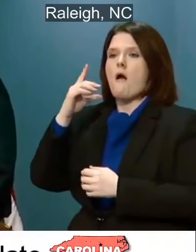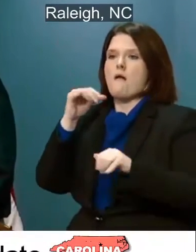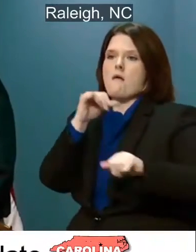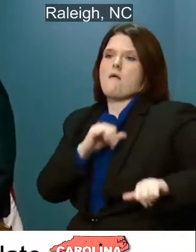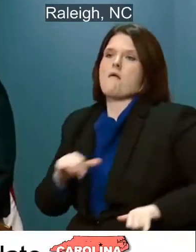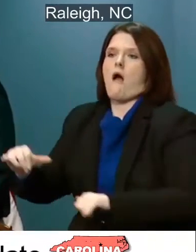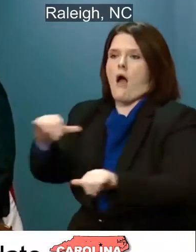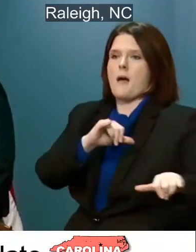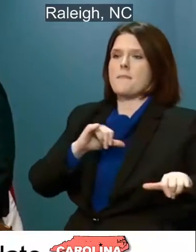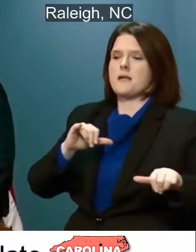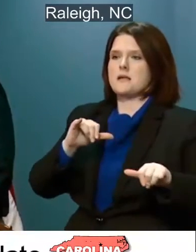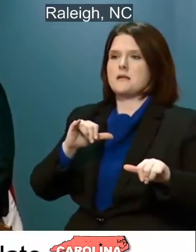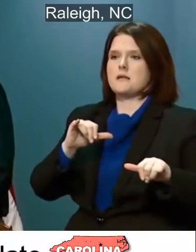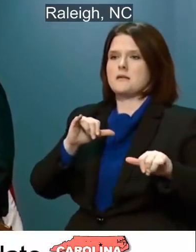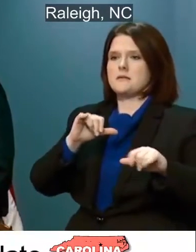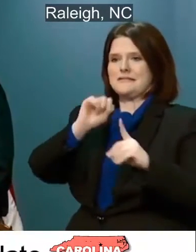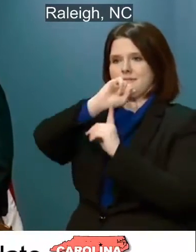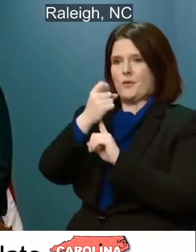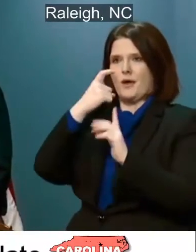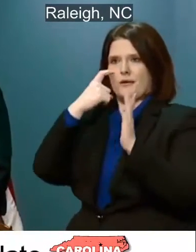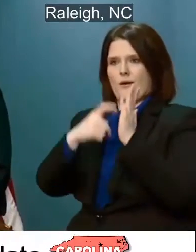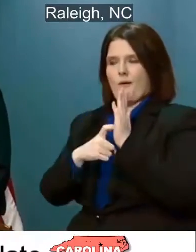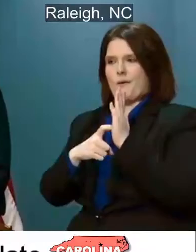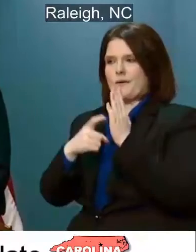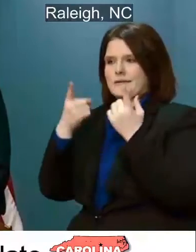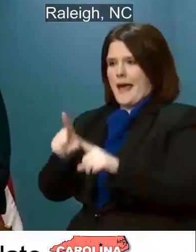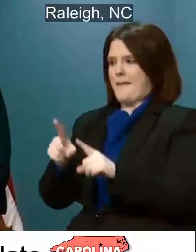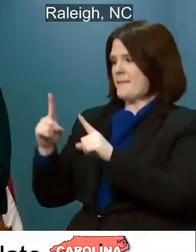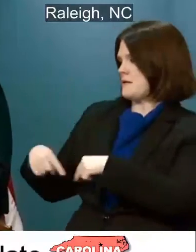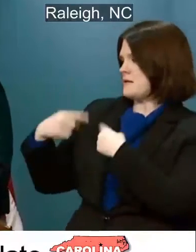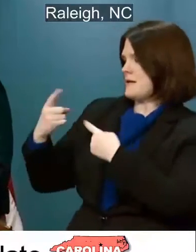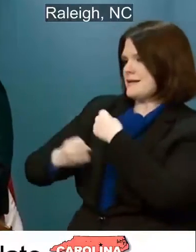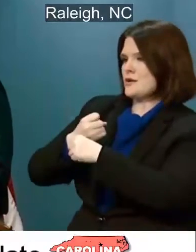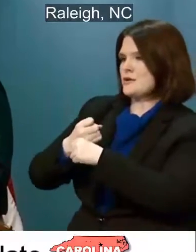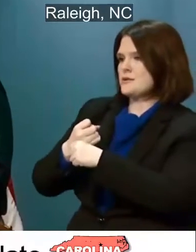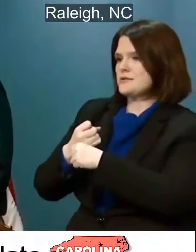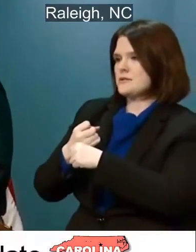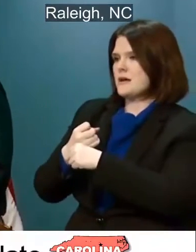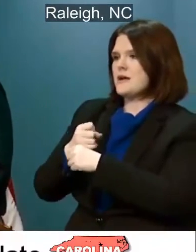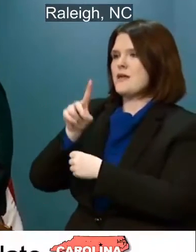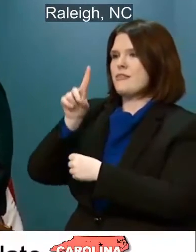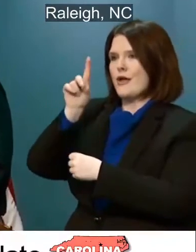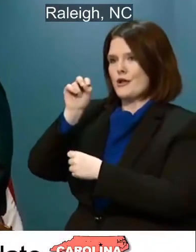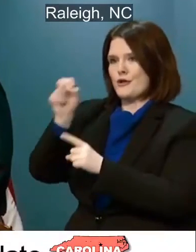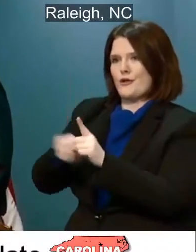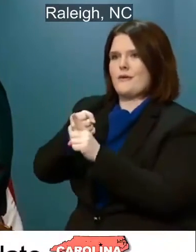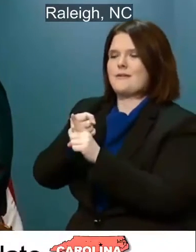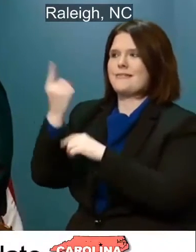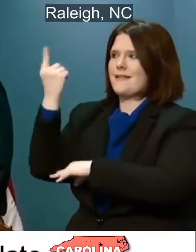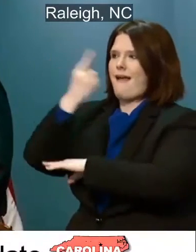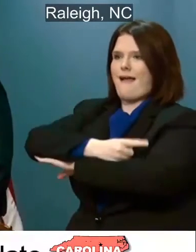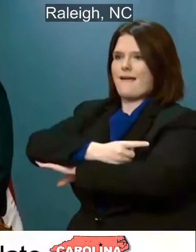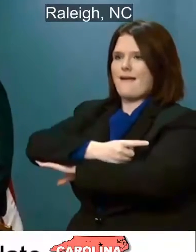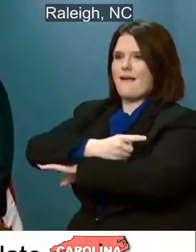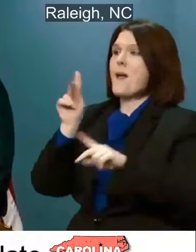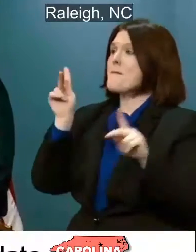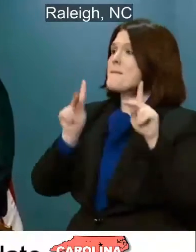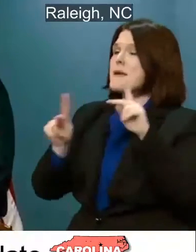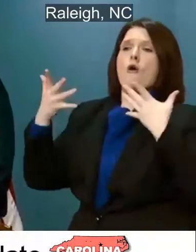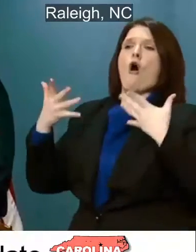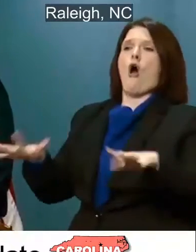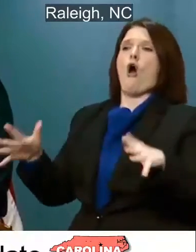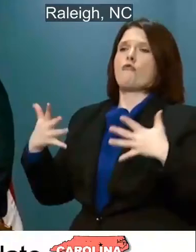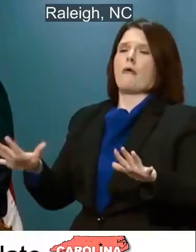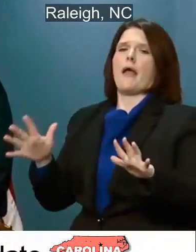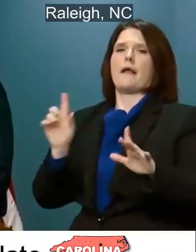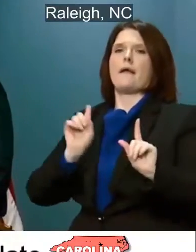of the particularly bad snowstorms we've had in recent years is that many of them happened right during the day when people were already at work.